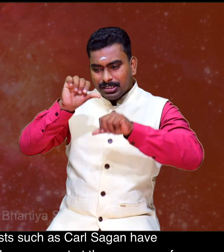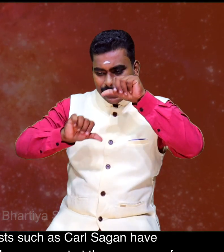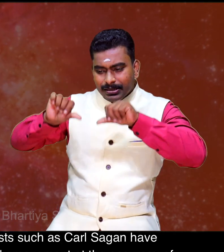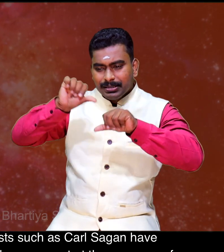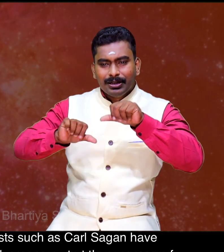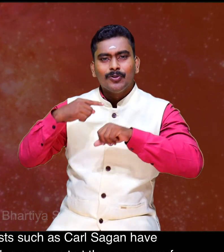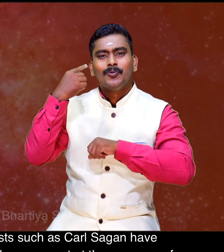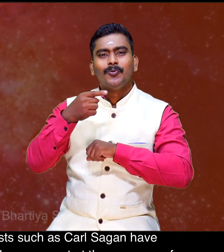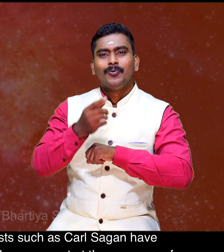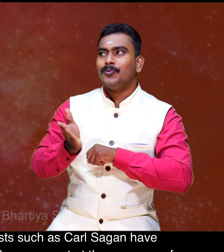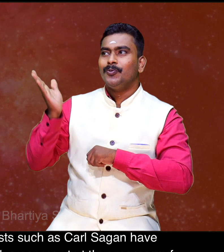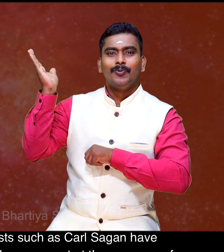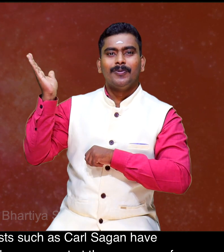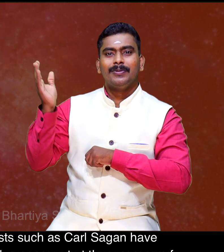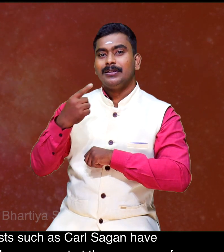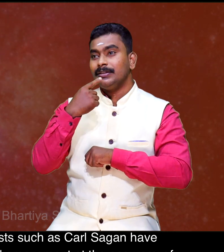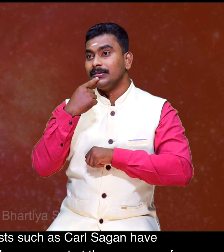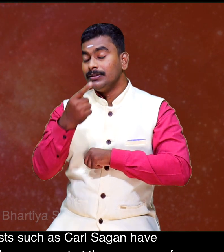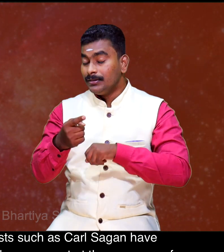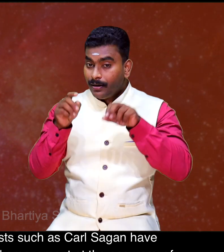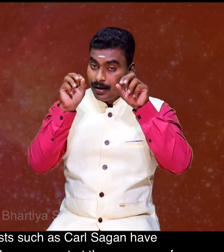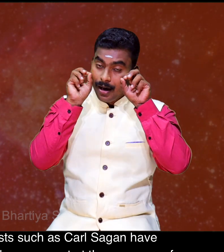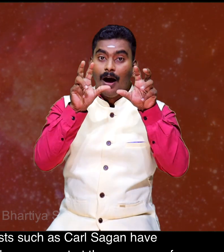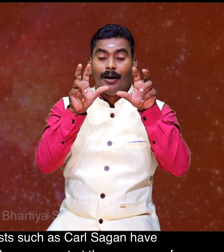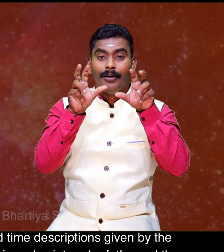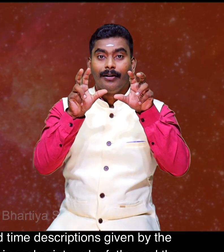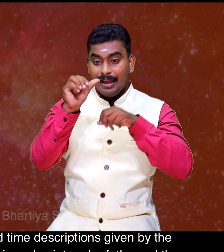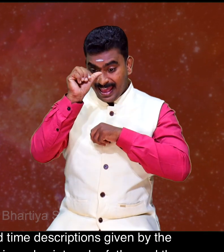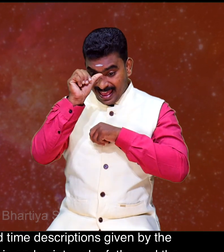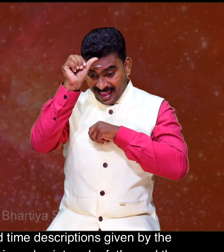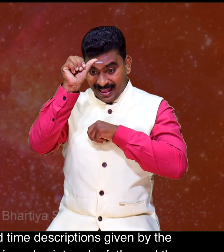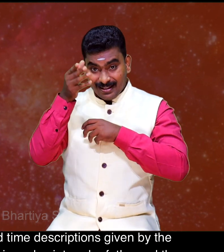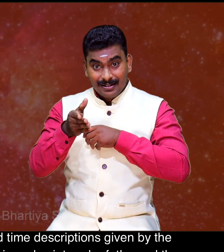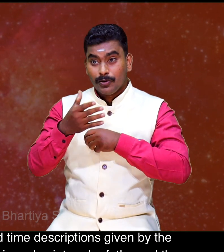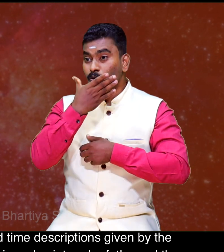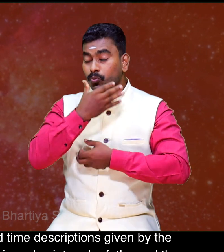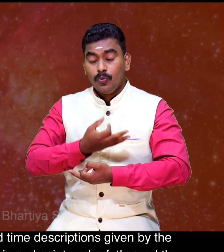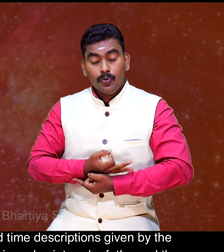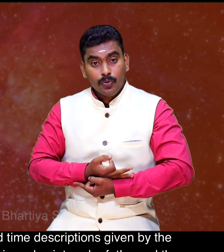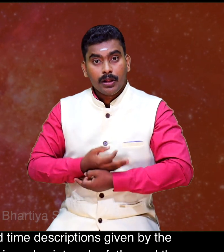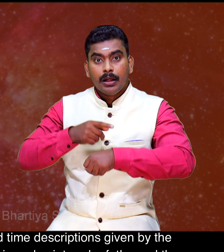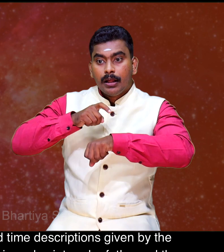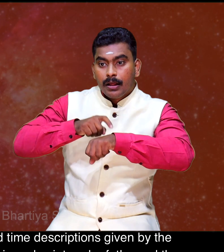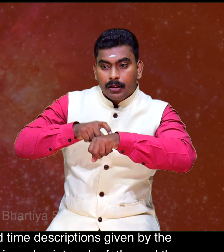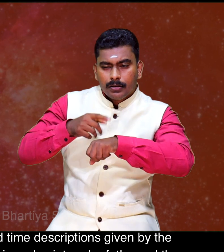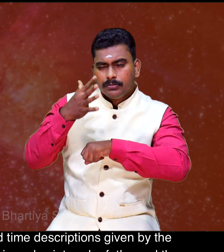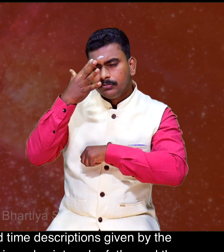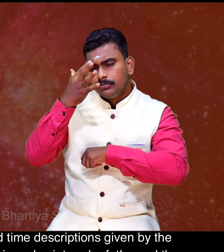have expressed amazement at the accuracy of space and time descriptions given by the ancient